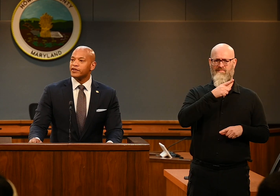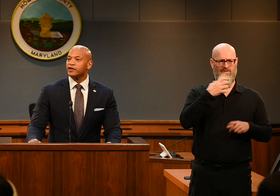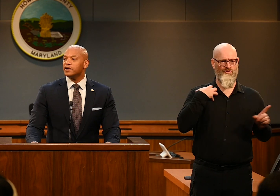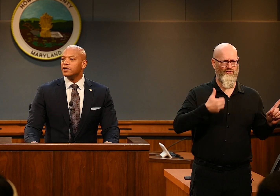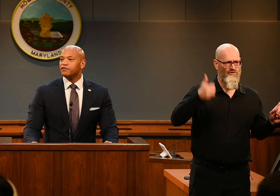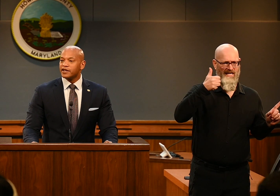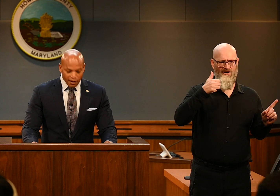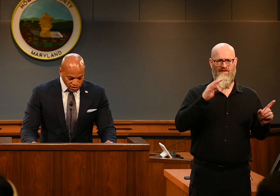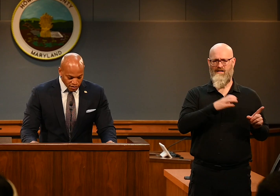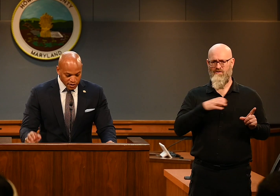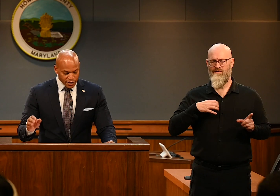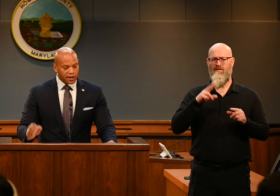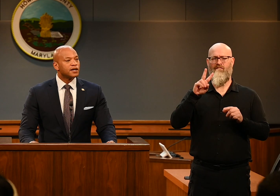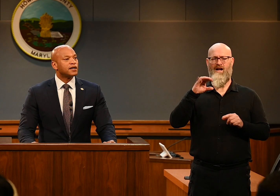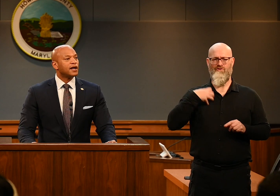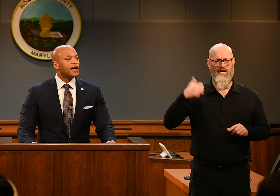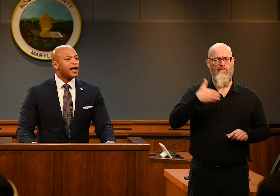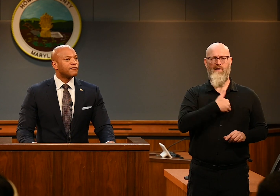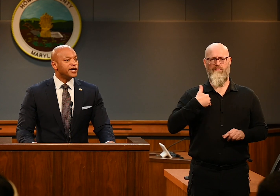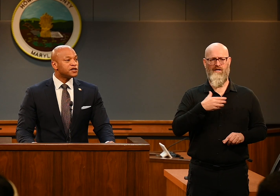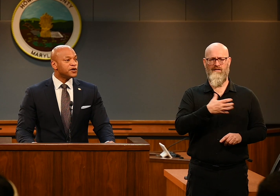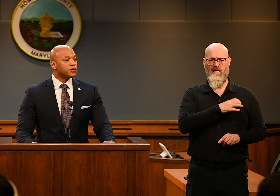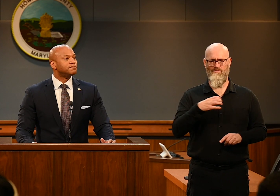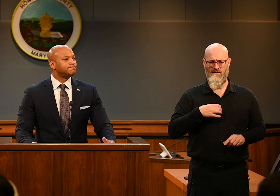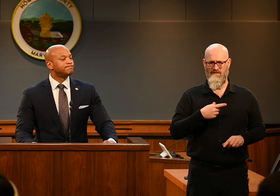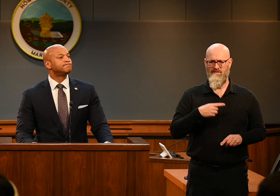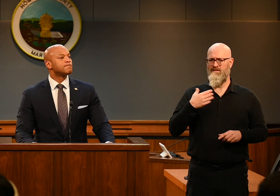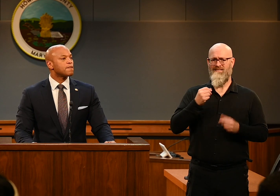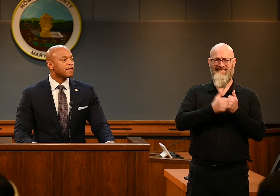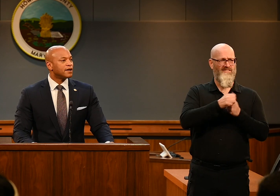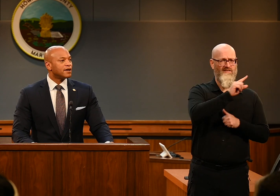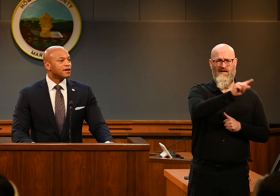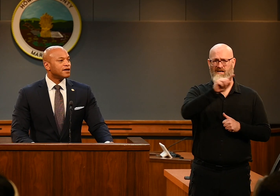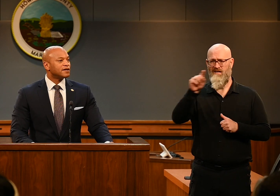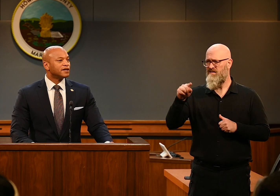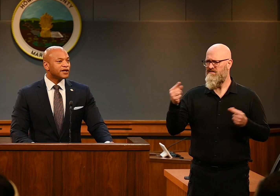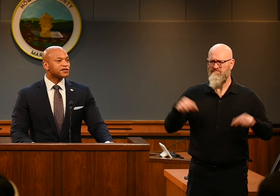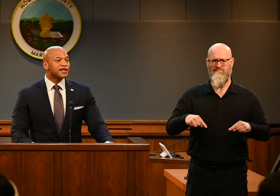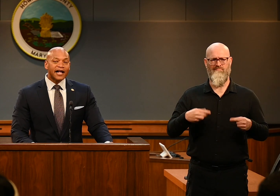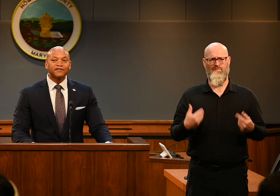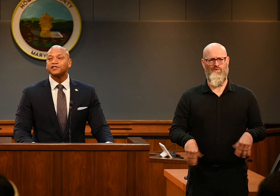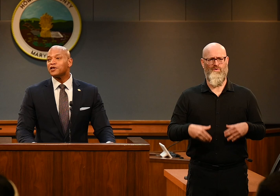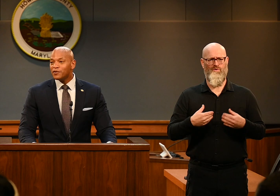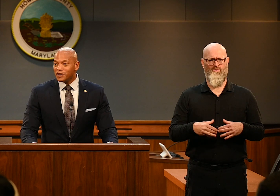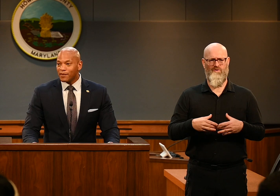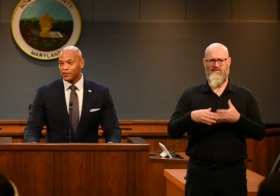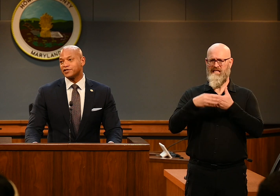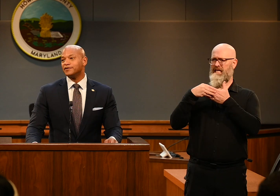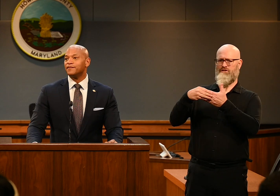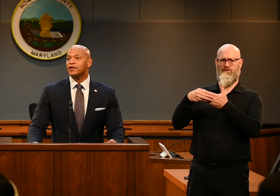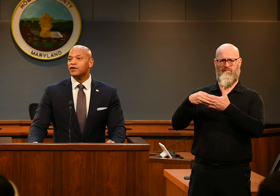member of the council. And for each of you, the leaders, the activists, the